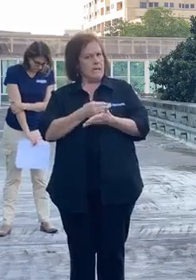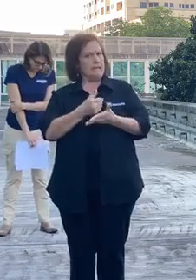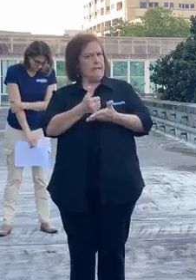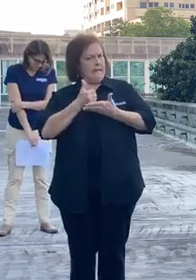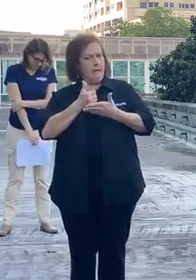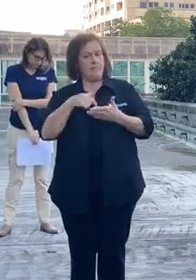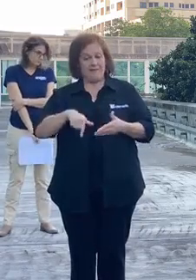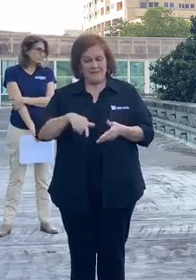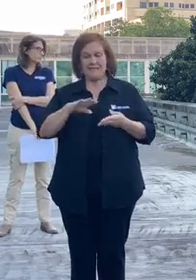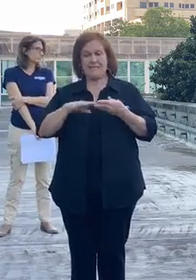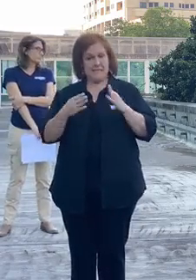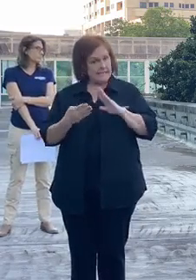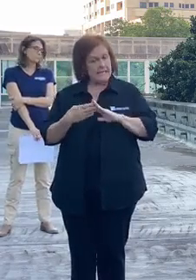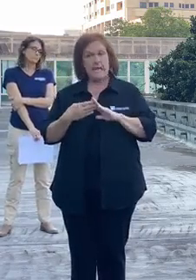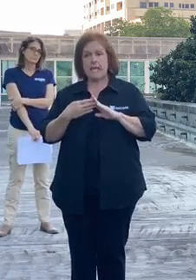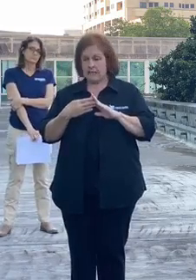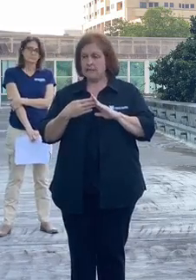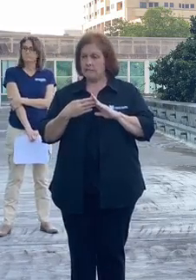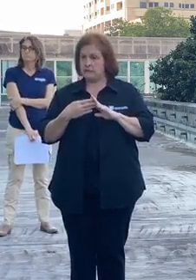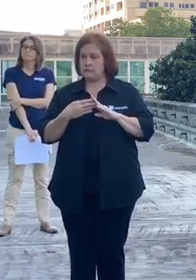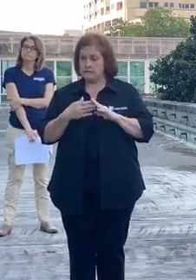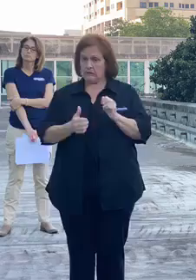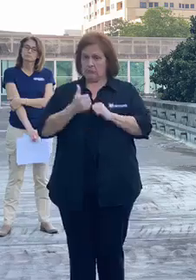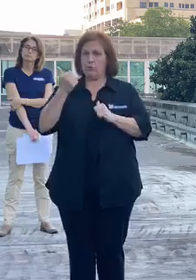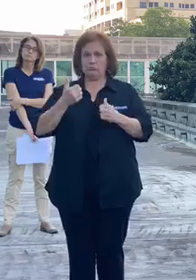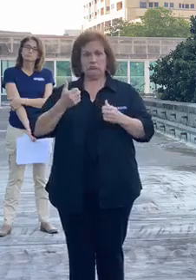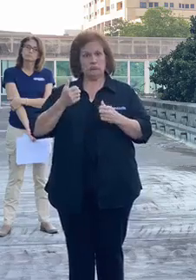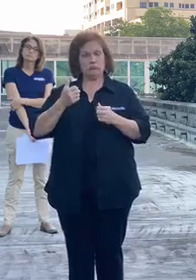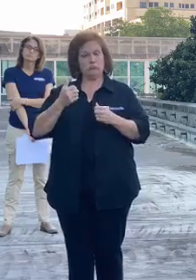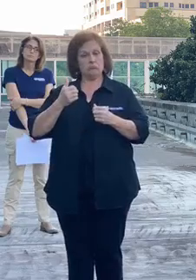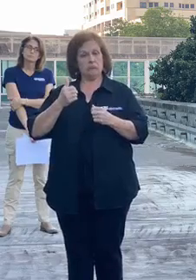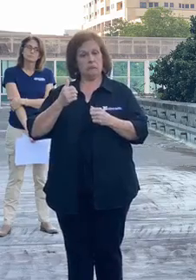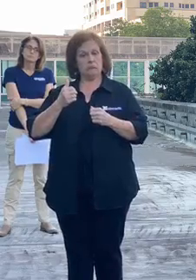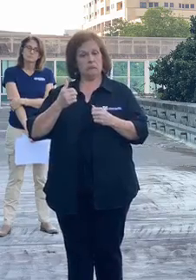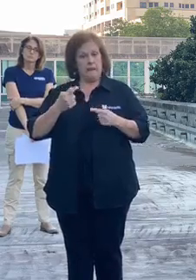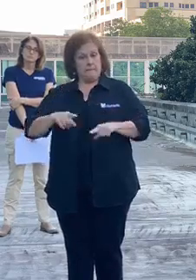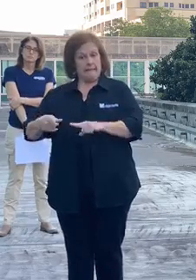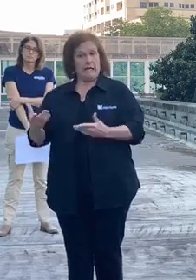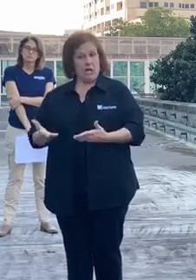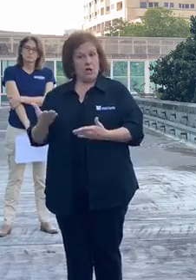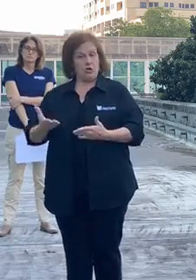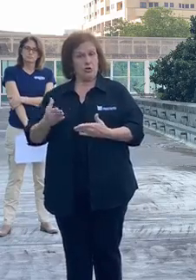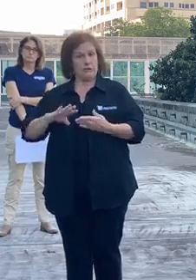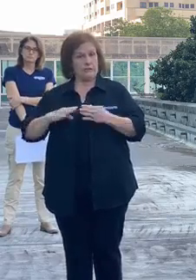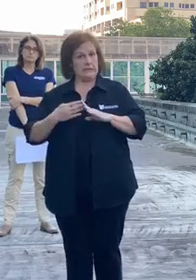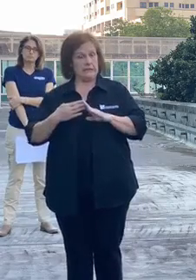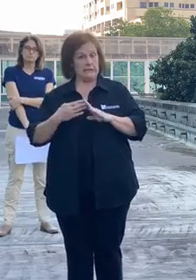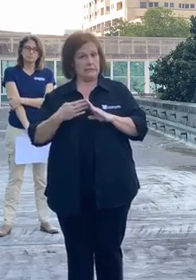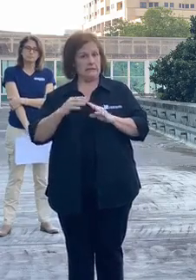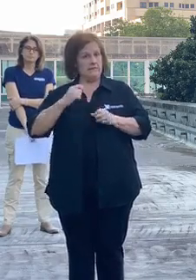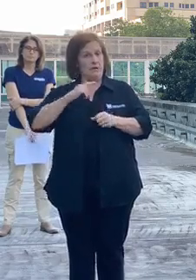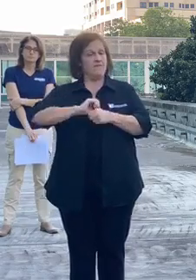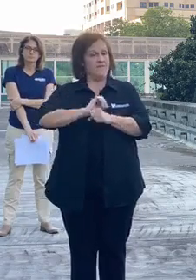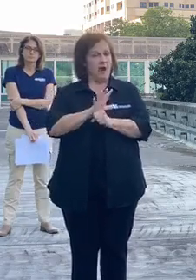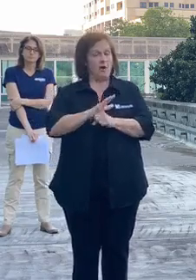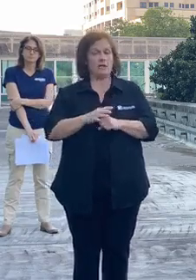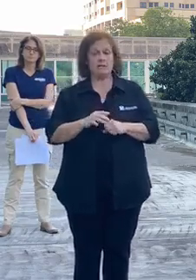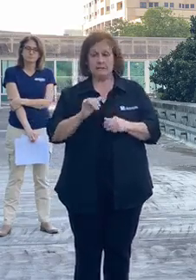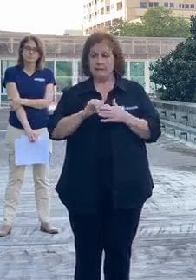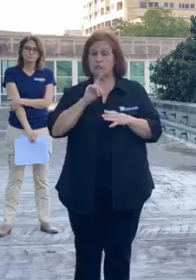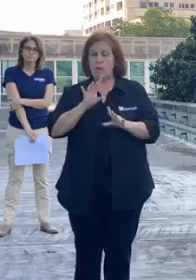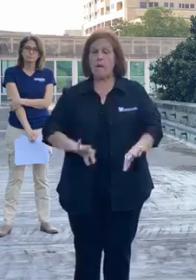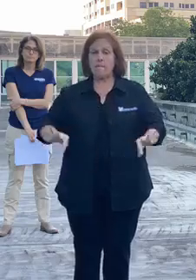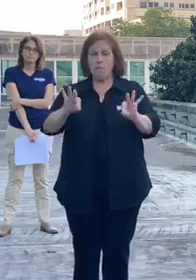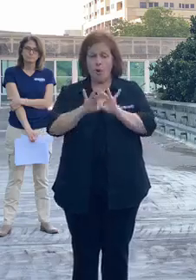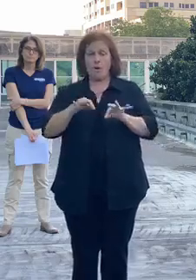this city being ground zero for this virus. The need is urgent, and the city of New Orleans, let me